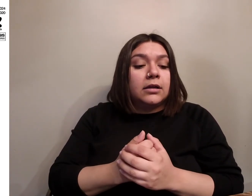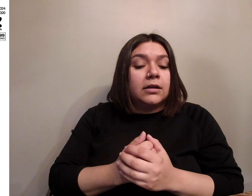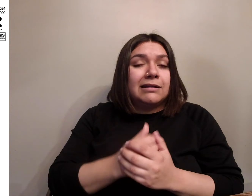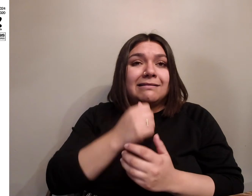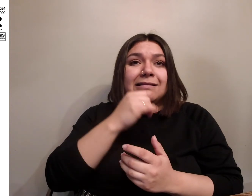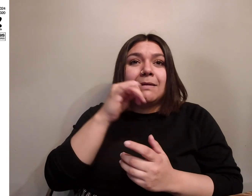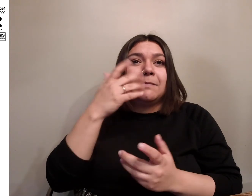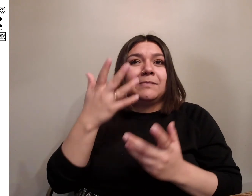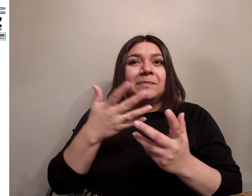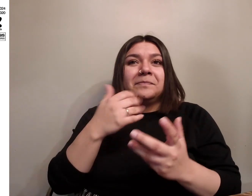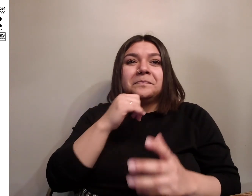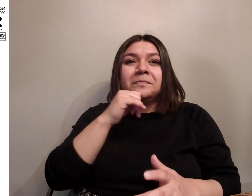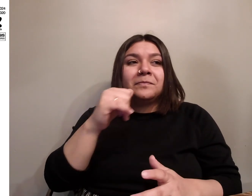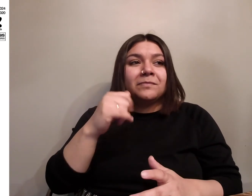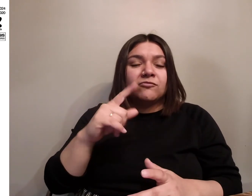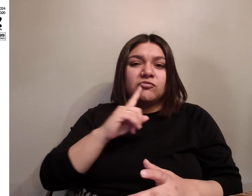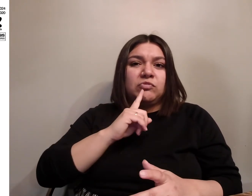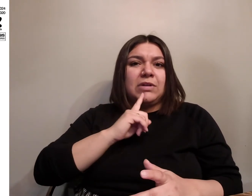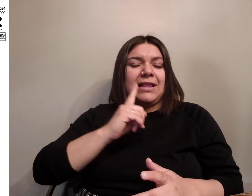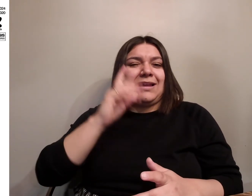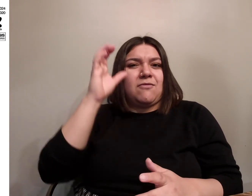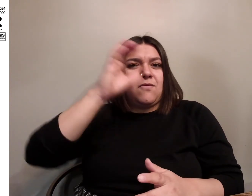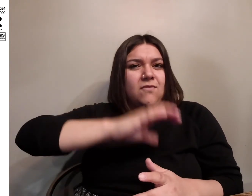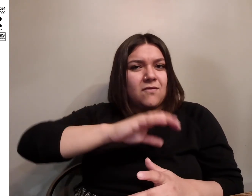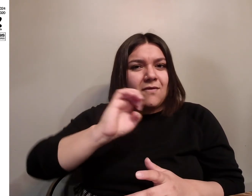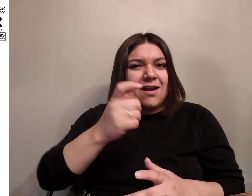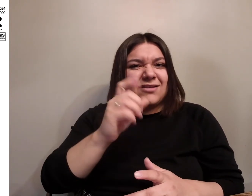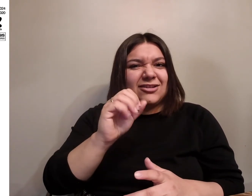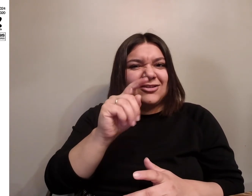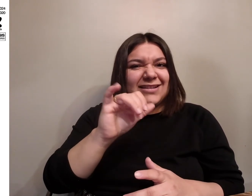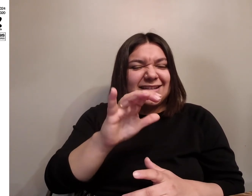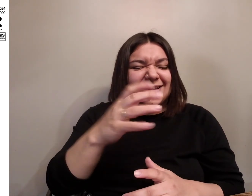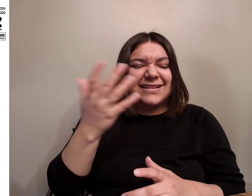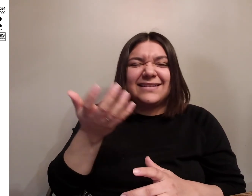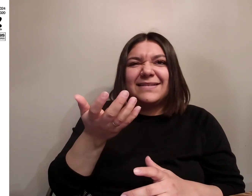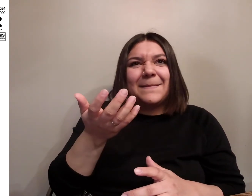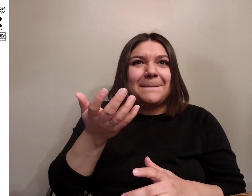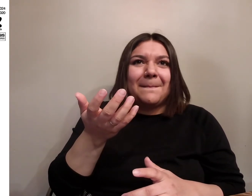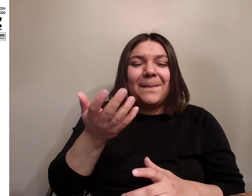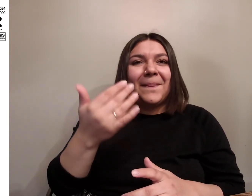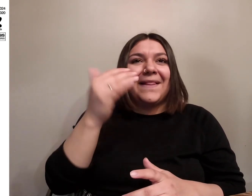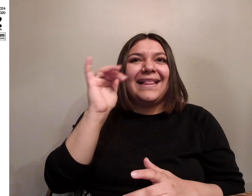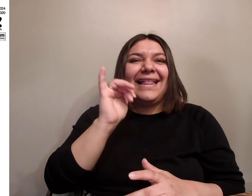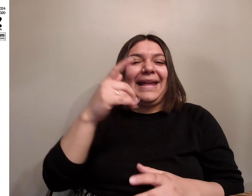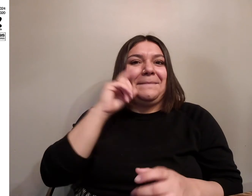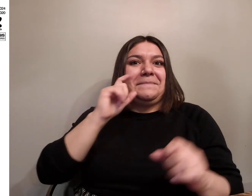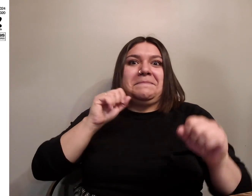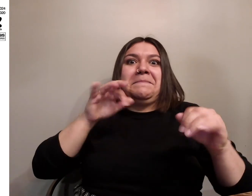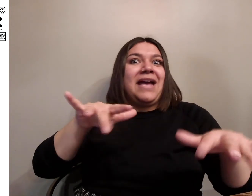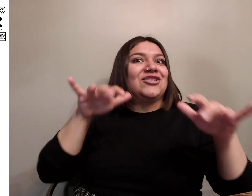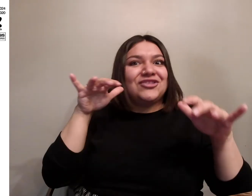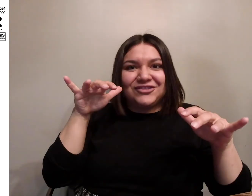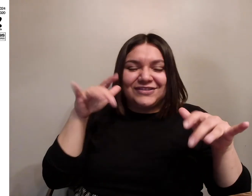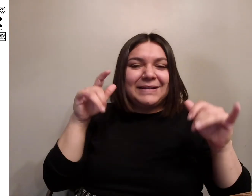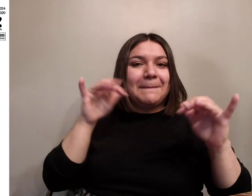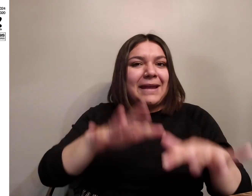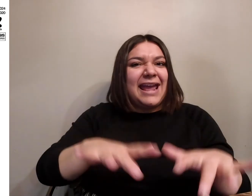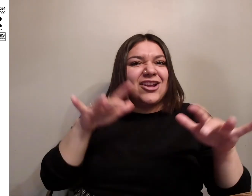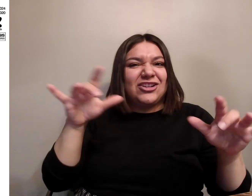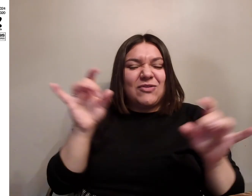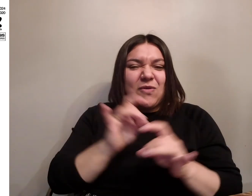idea that rather than being some incredibly exotic, almost